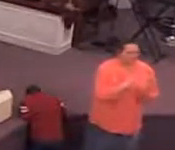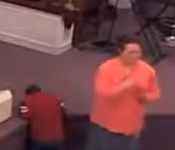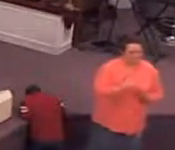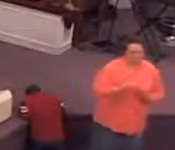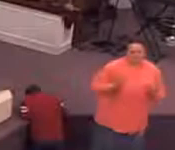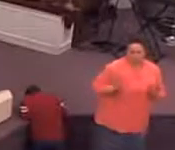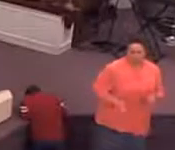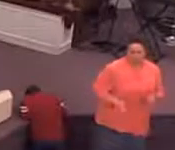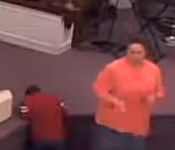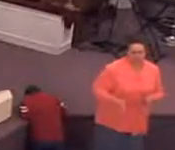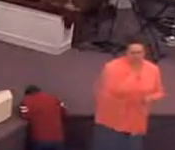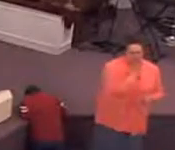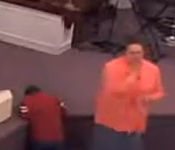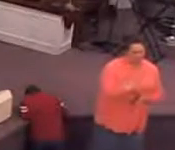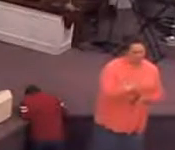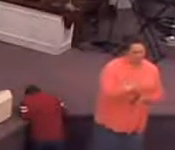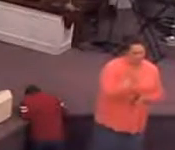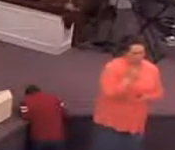the lost.